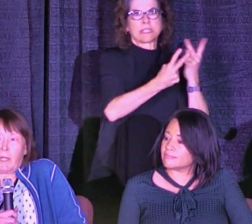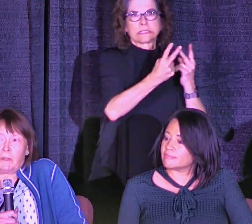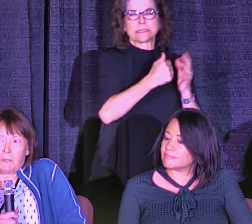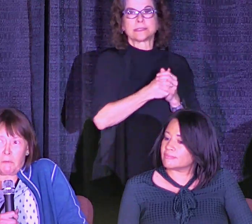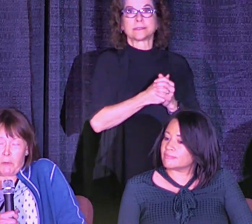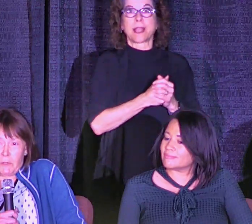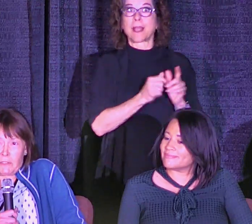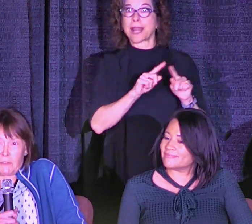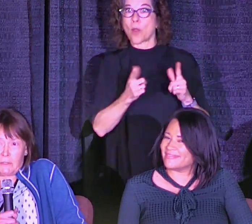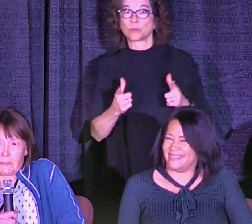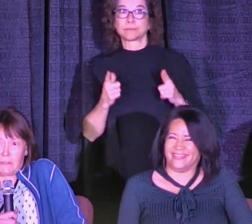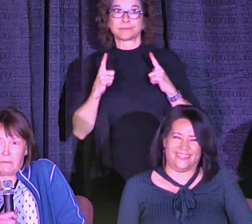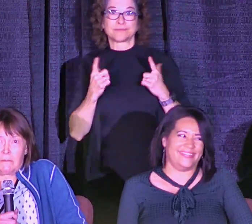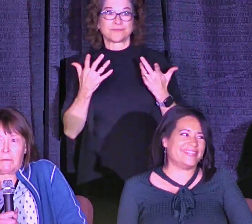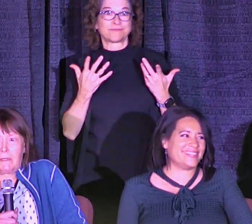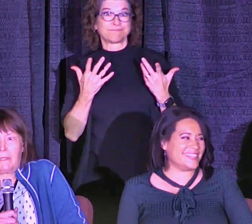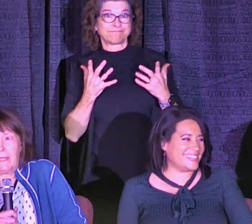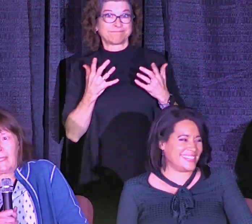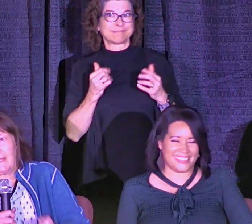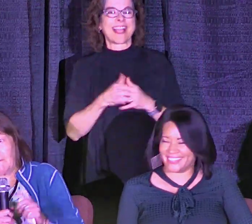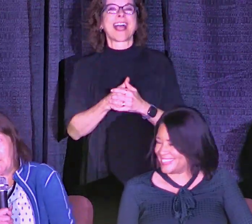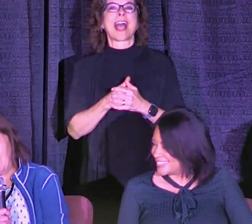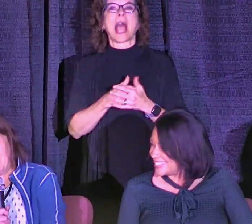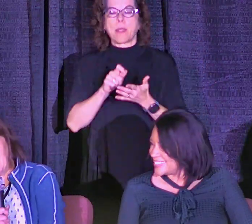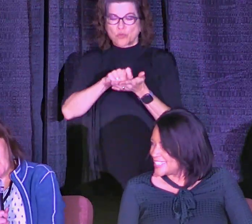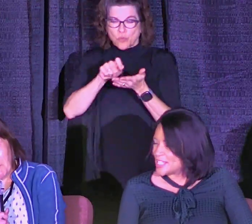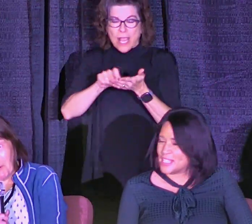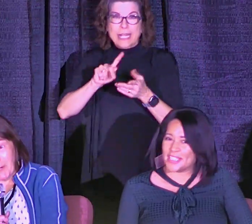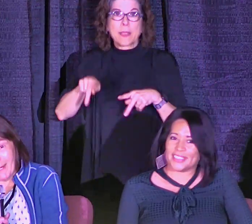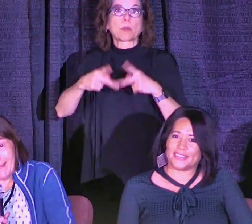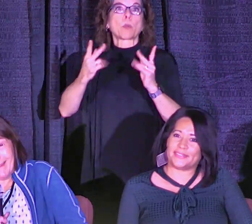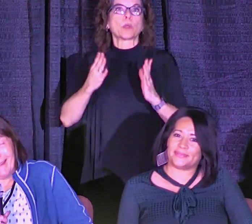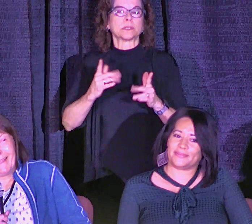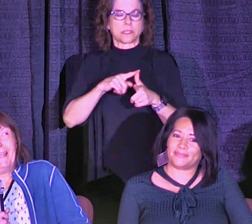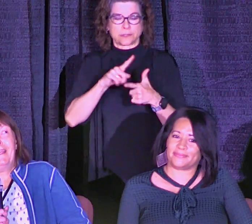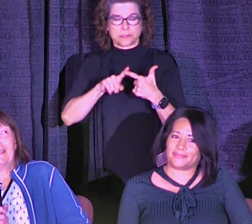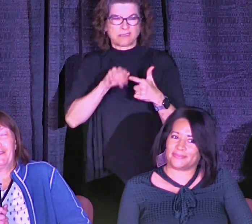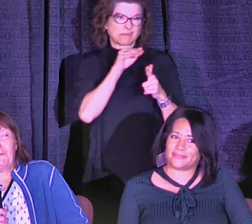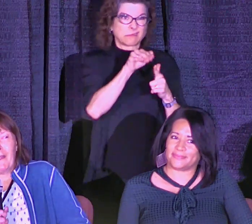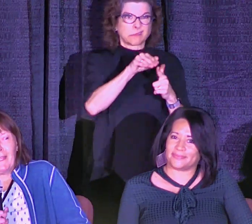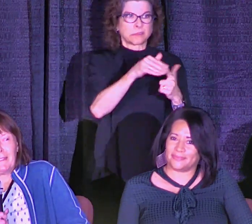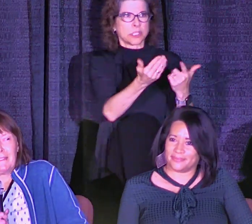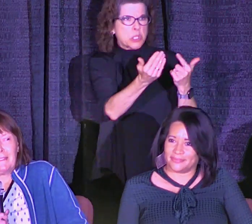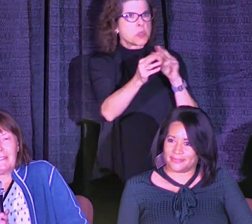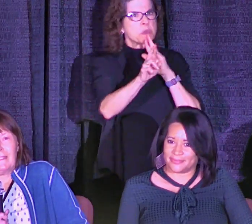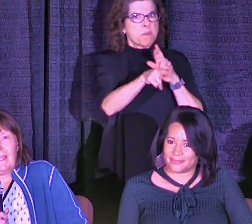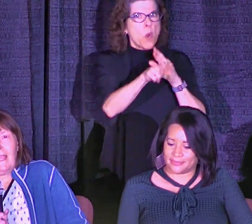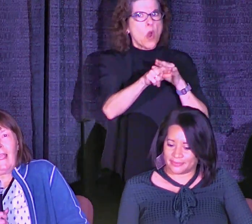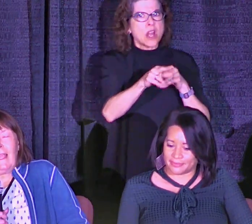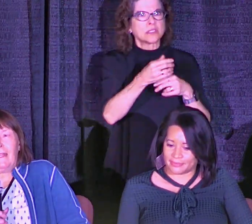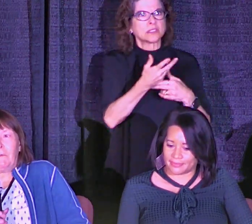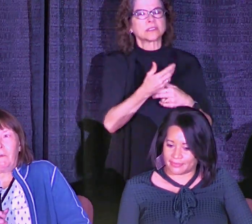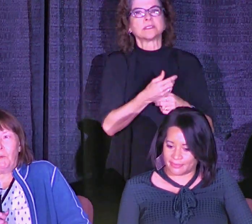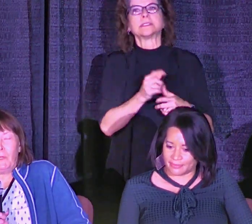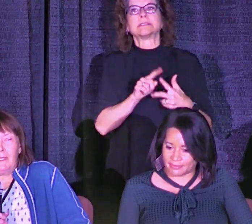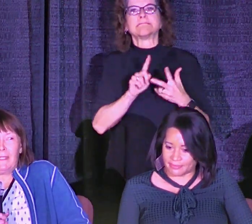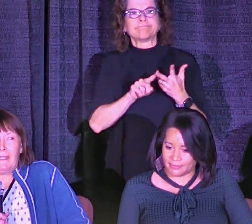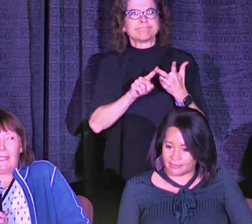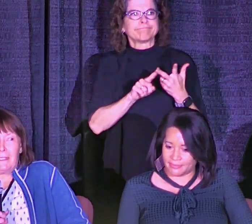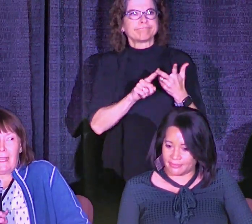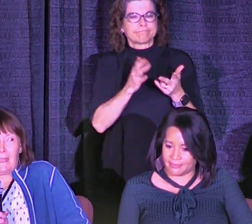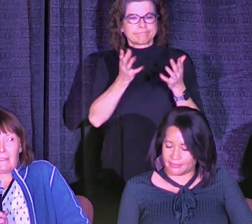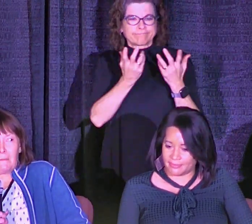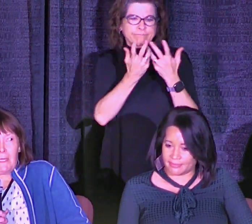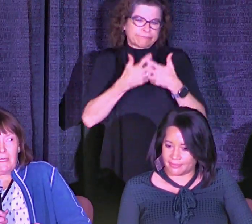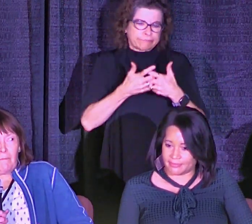I'm writing those proposals, getting on everybody to get their reporting in, get their finances in. And I would really